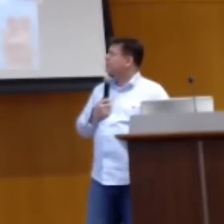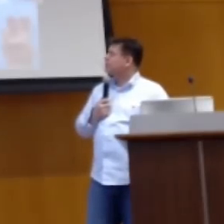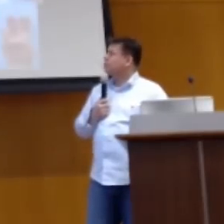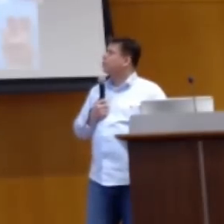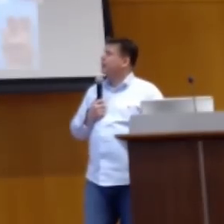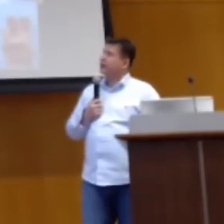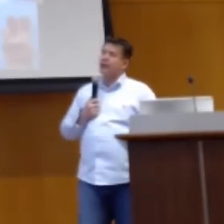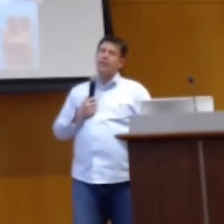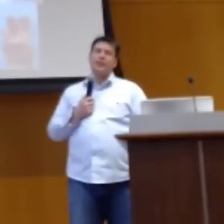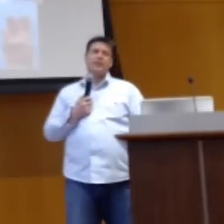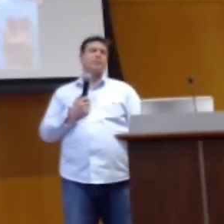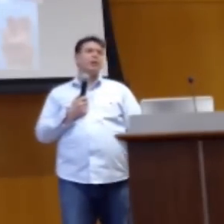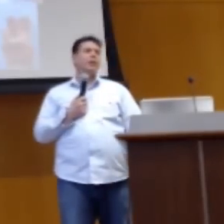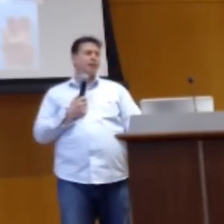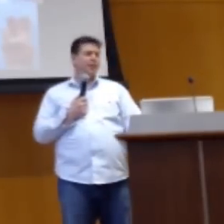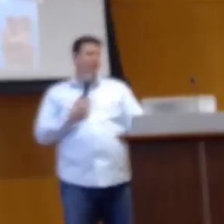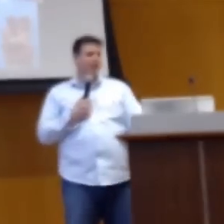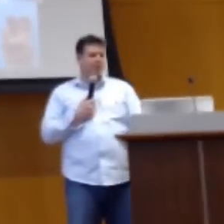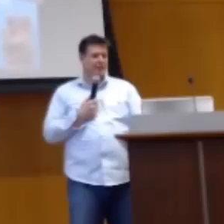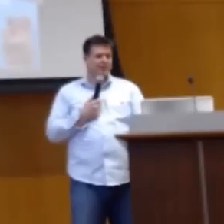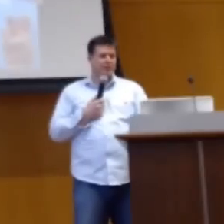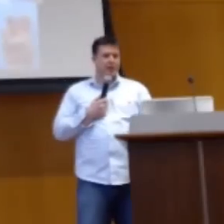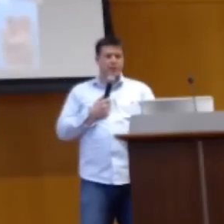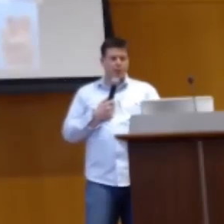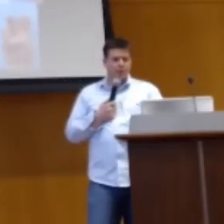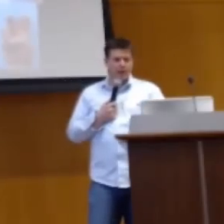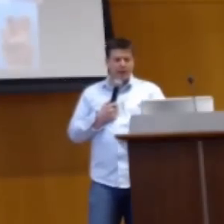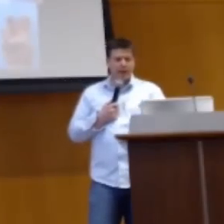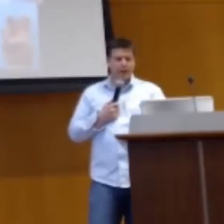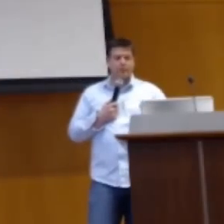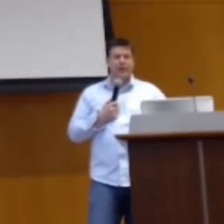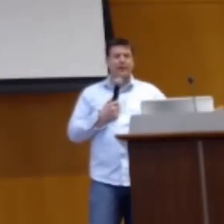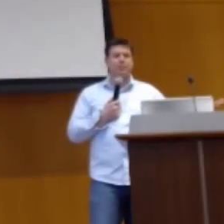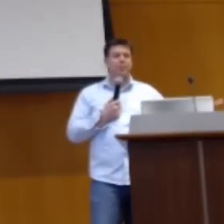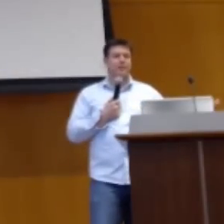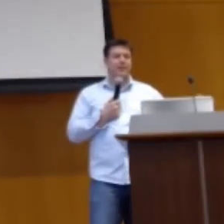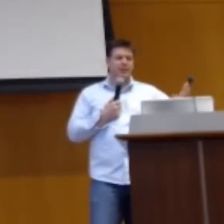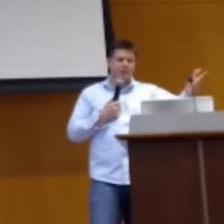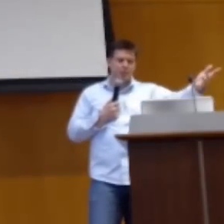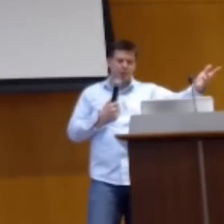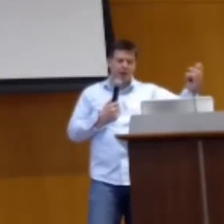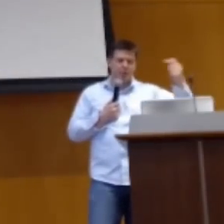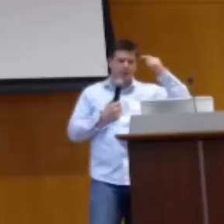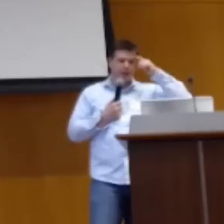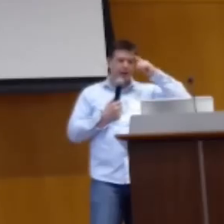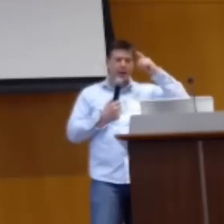So we've been finding a lot of ease among other things. So getting close to the end of my presentation, I just want to recap what's happening.